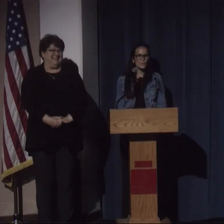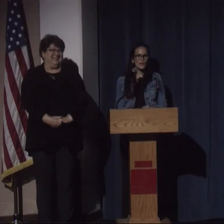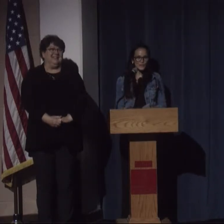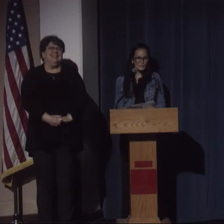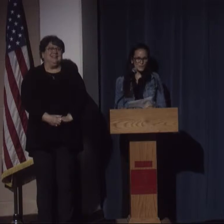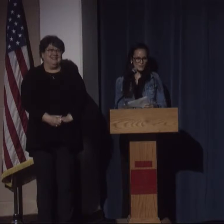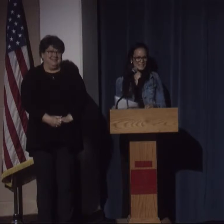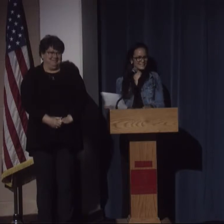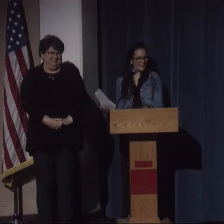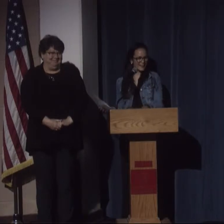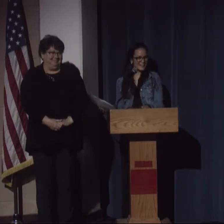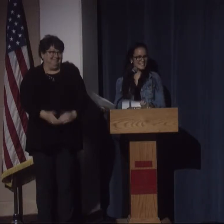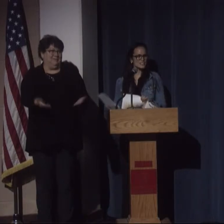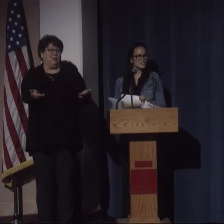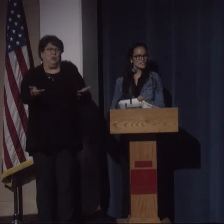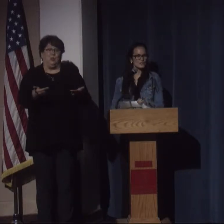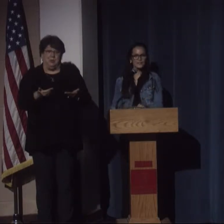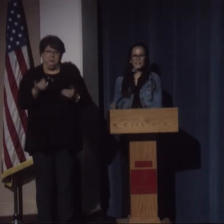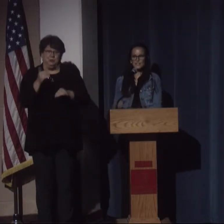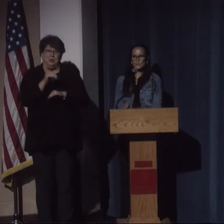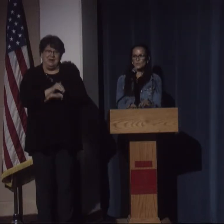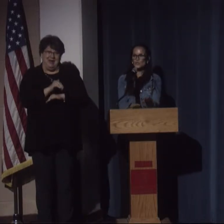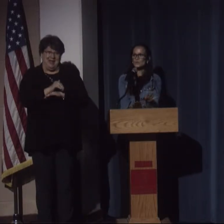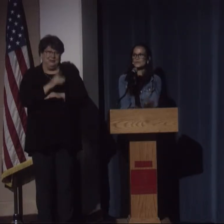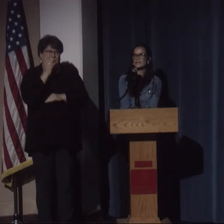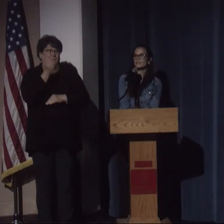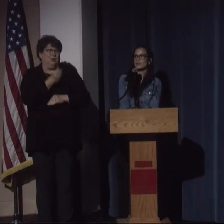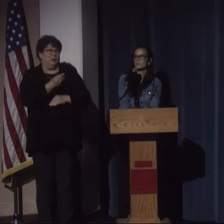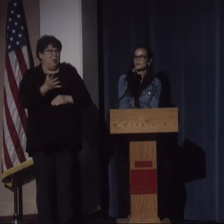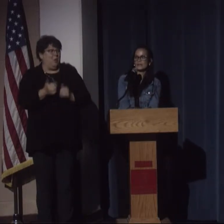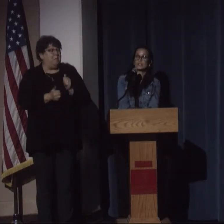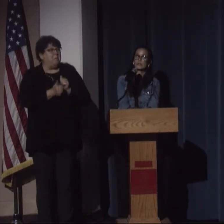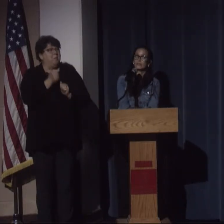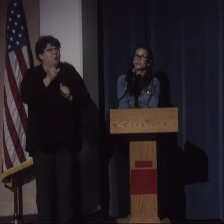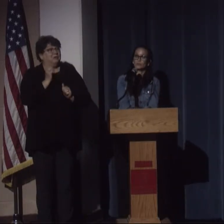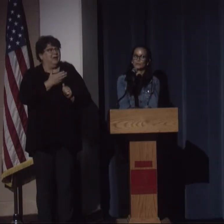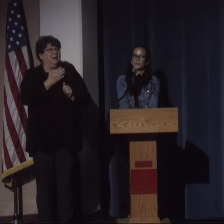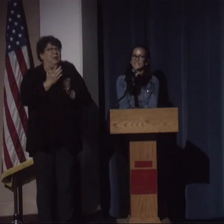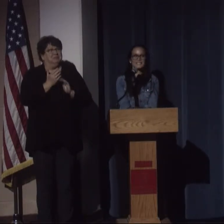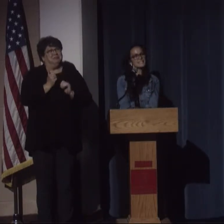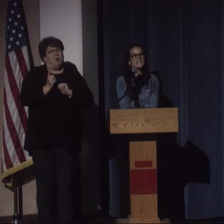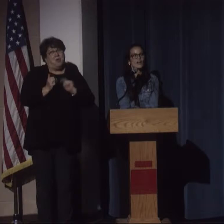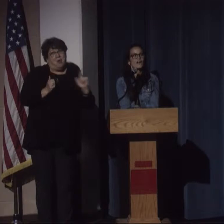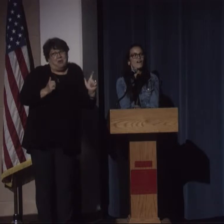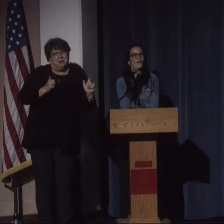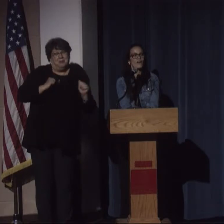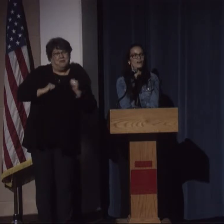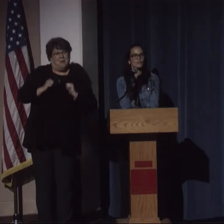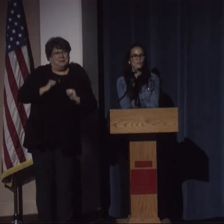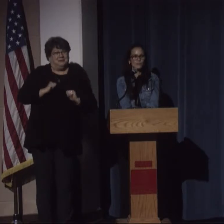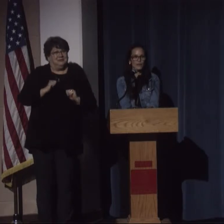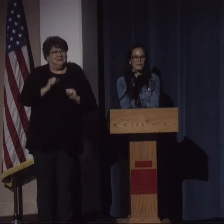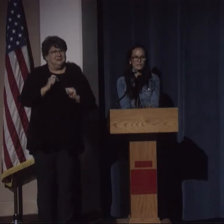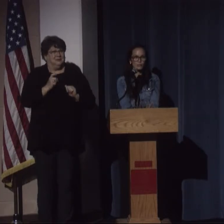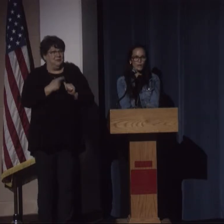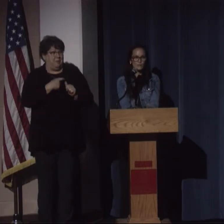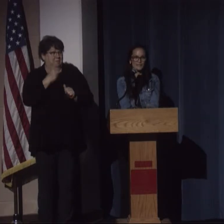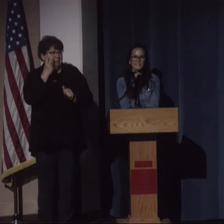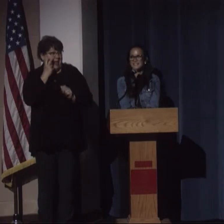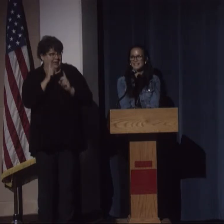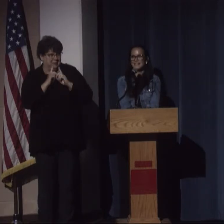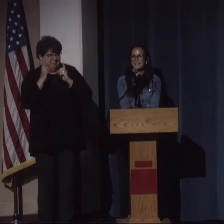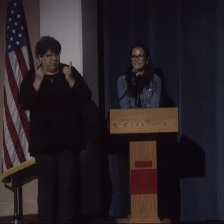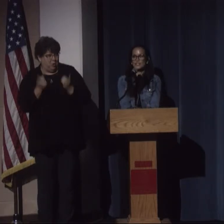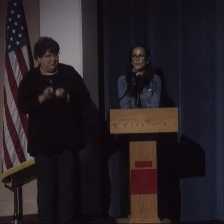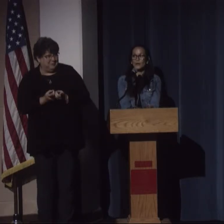So welcome to tonight. Just so you guys know, majority of our, all of our performances are from the blind